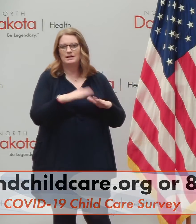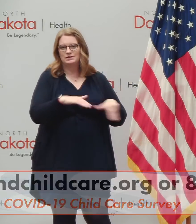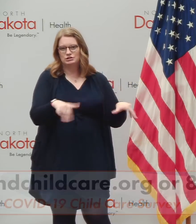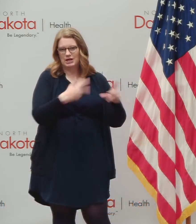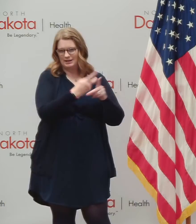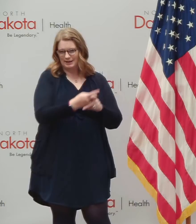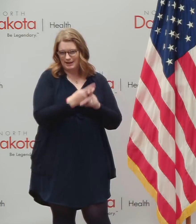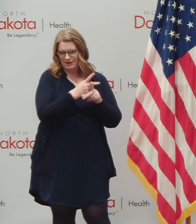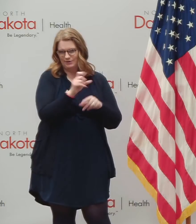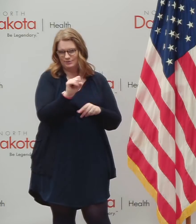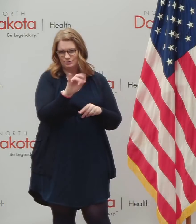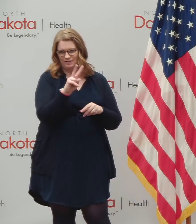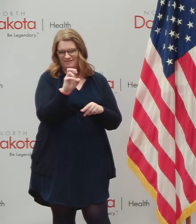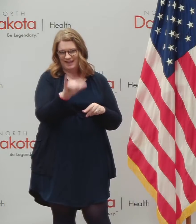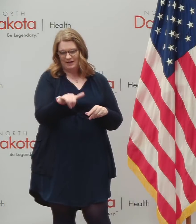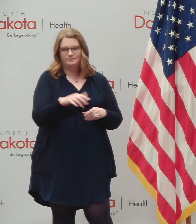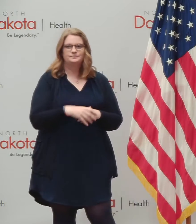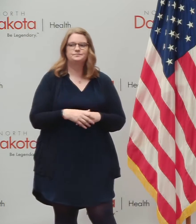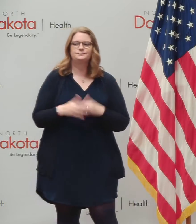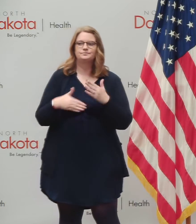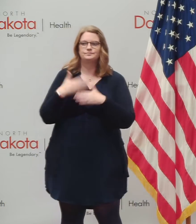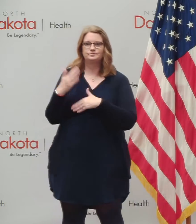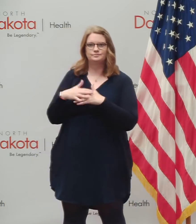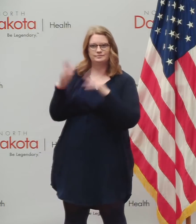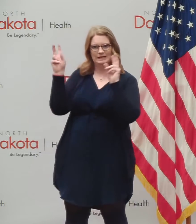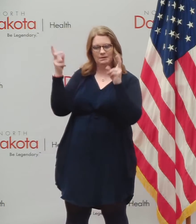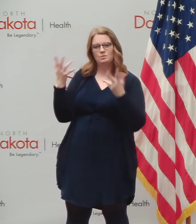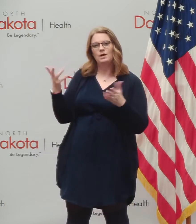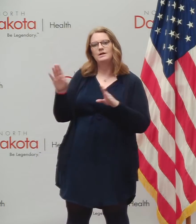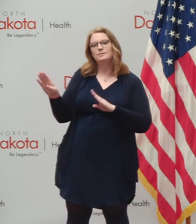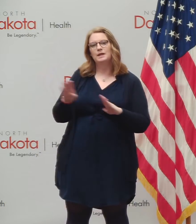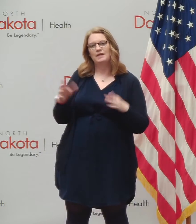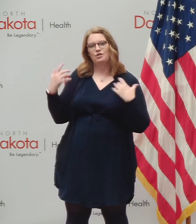survey. Next topic is behavioral health.